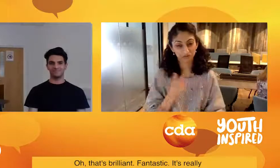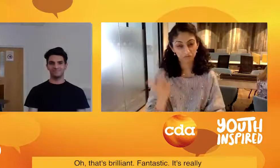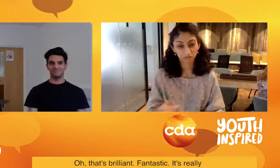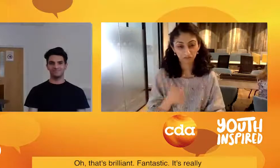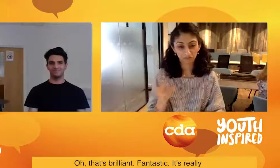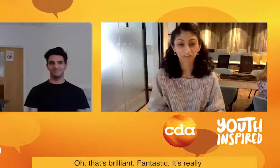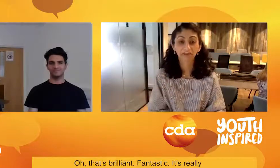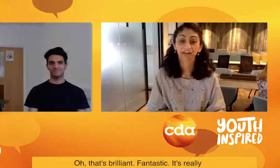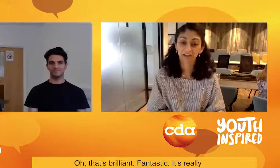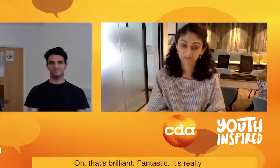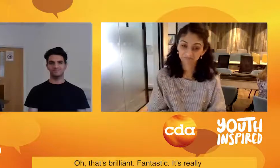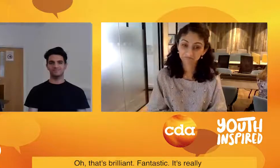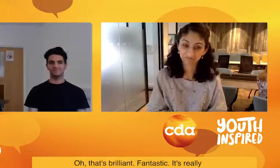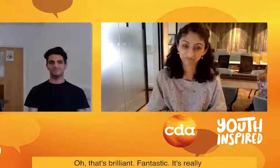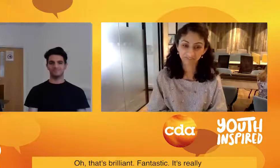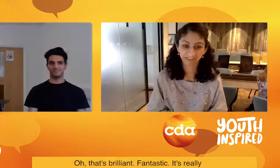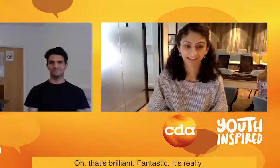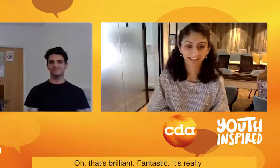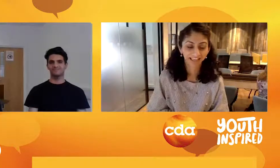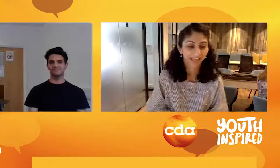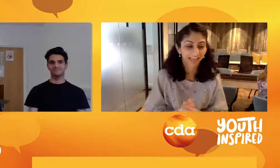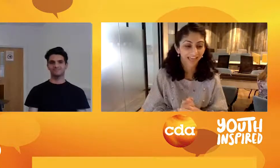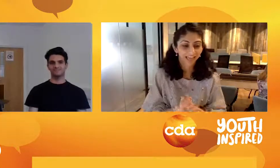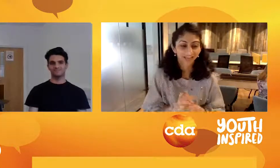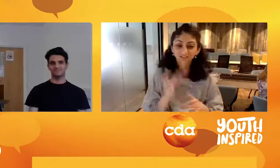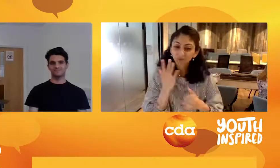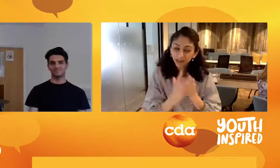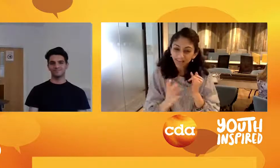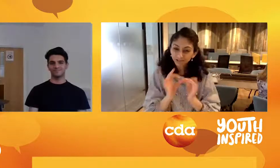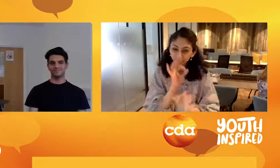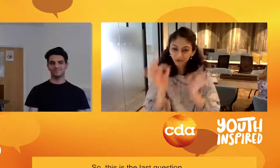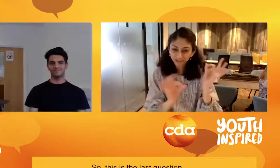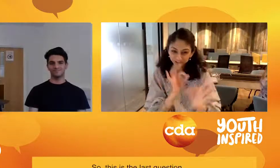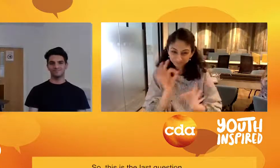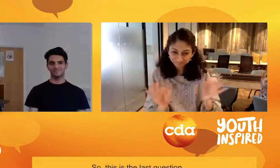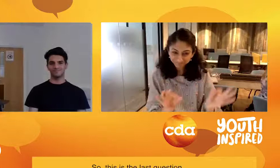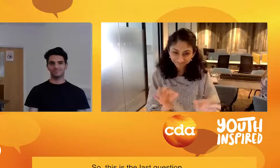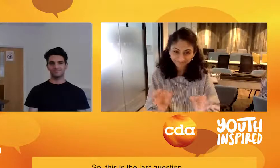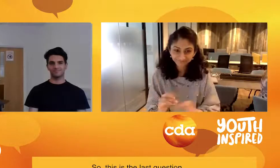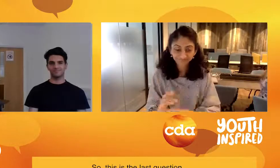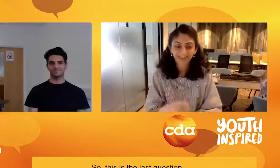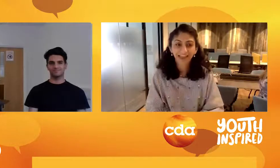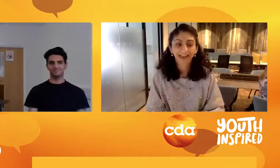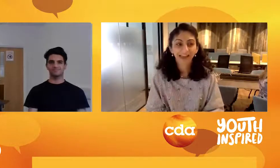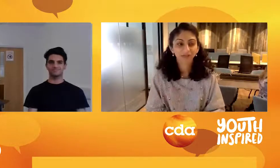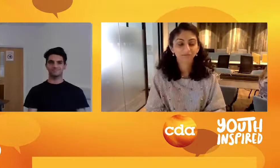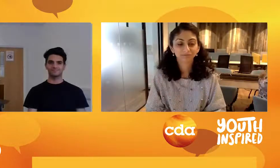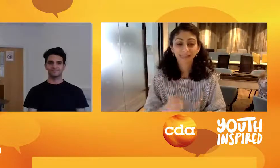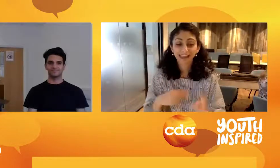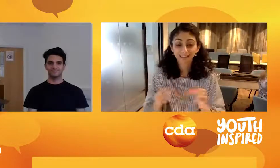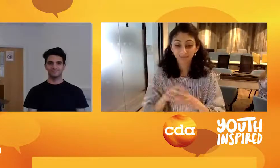Oh, that's brilliant. Fantastic. It's really interesting. So this is the last question.